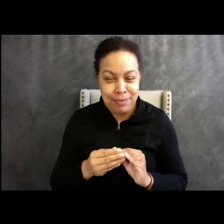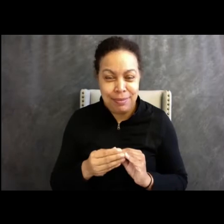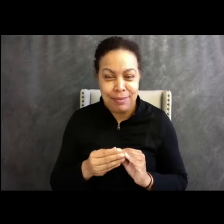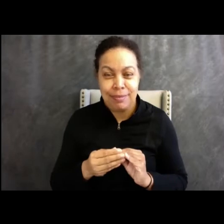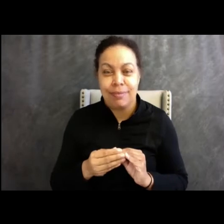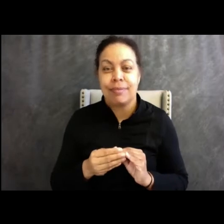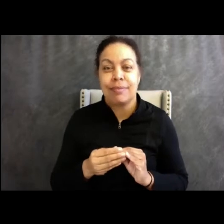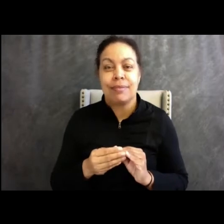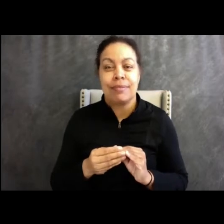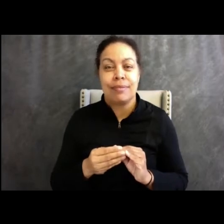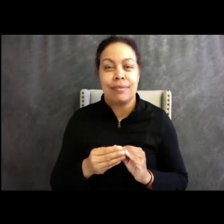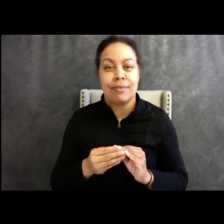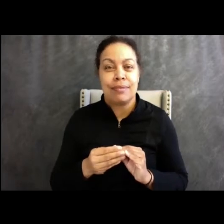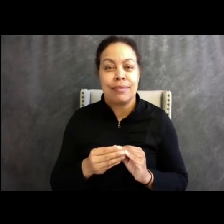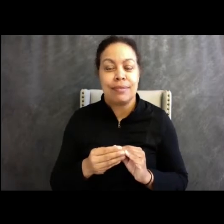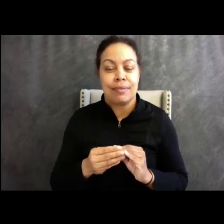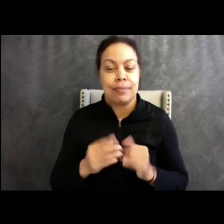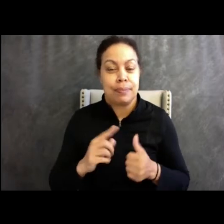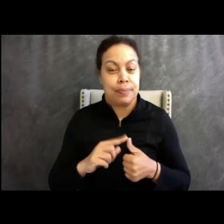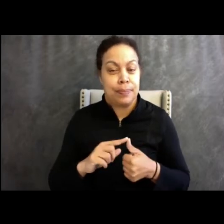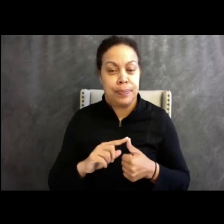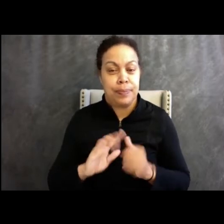There is a character.